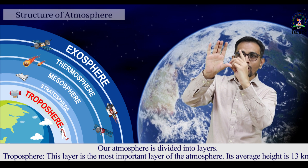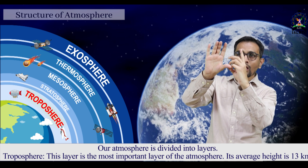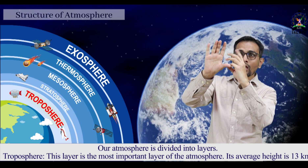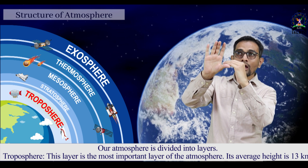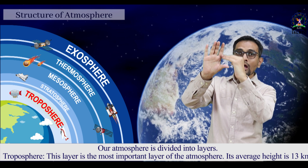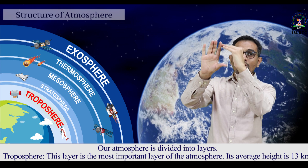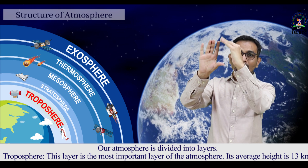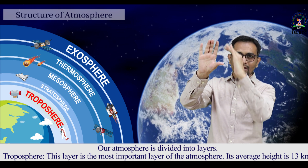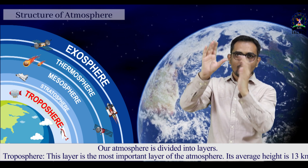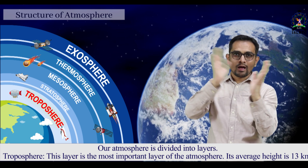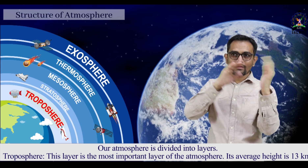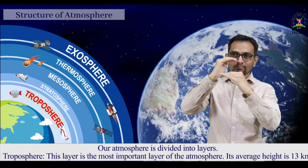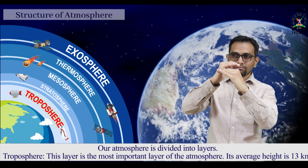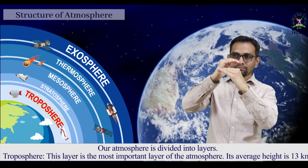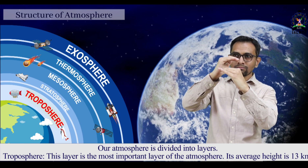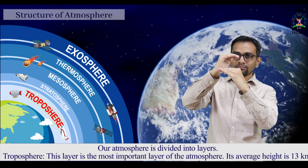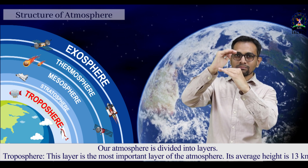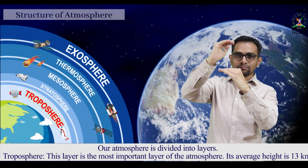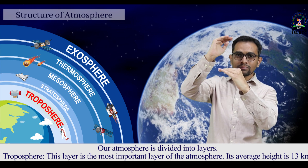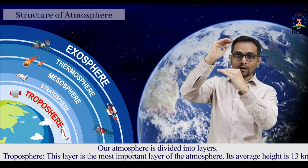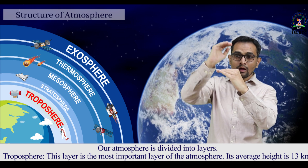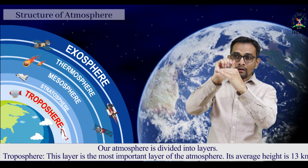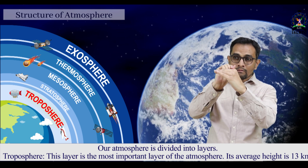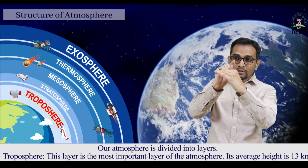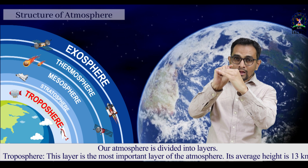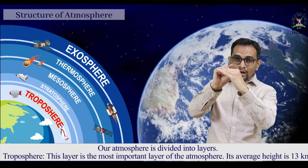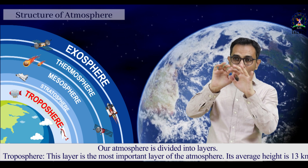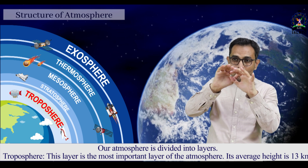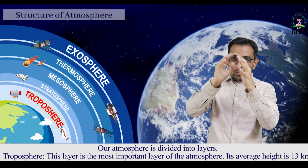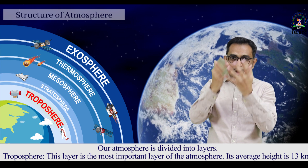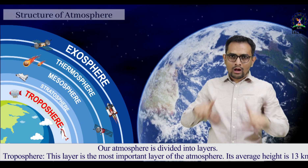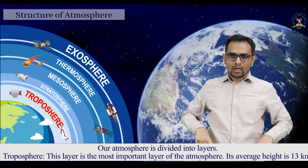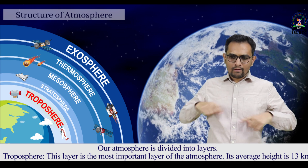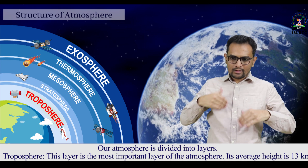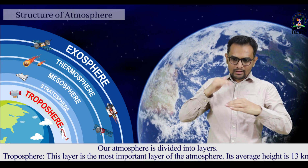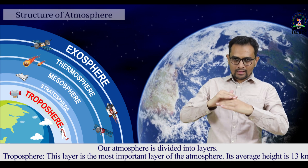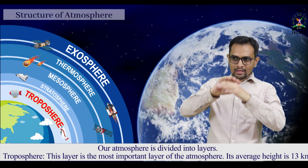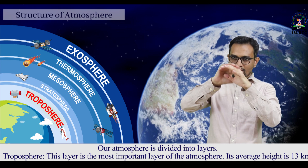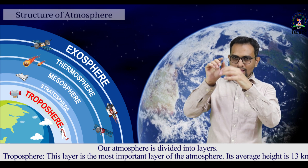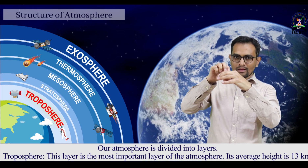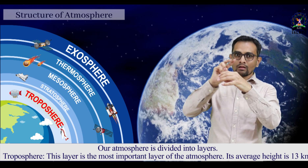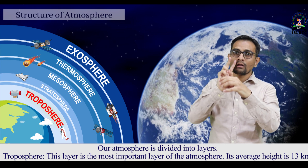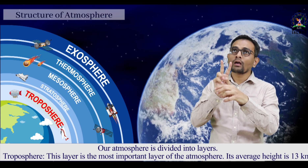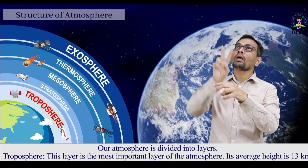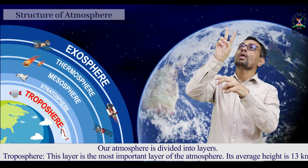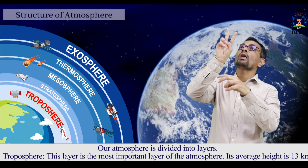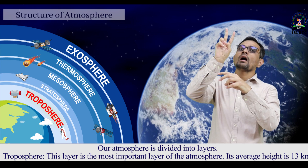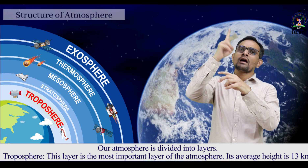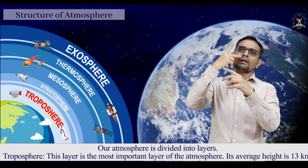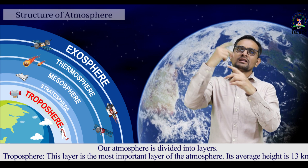The first layer, troposphere, this layer is most important layer for the atmosphere.